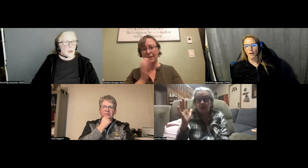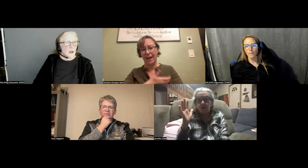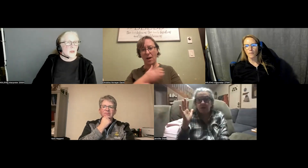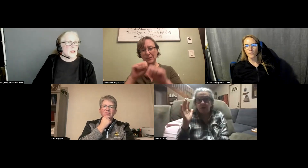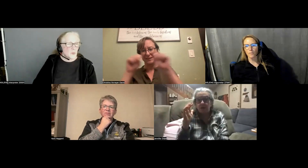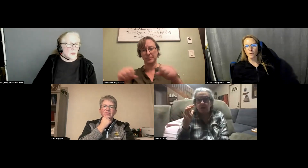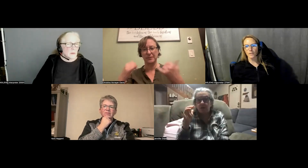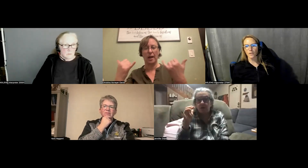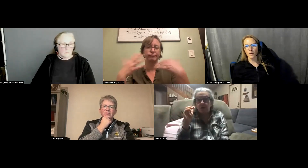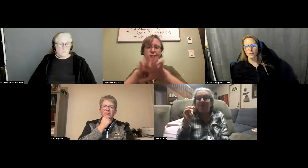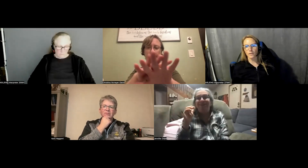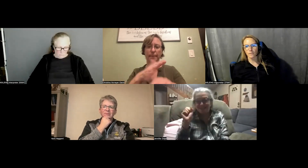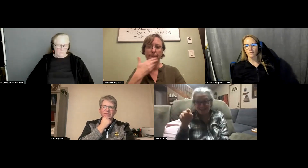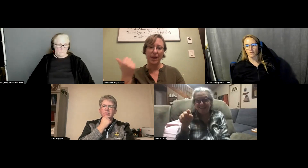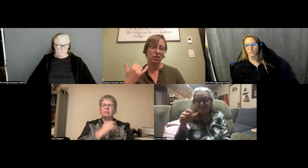That problem will be resolved